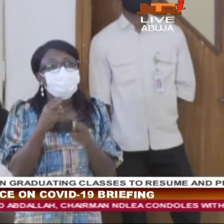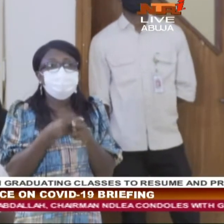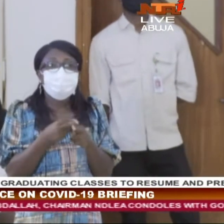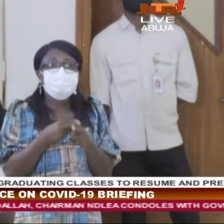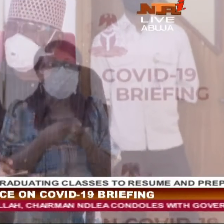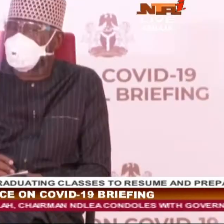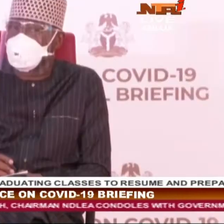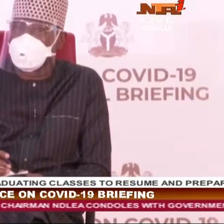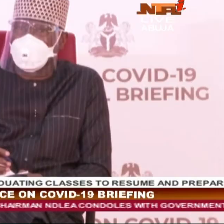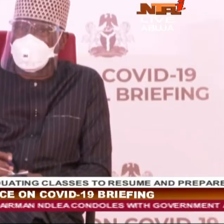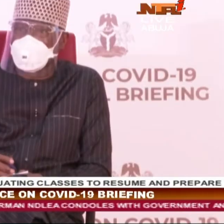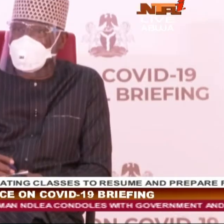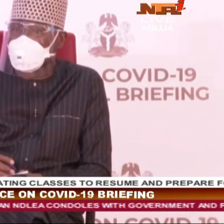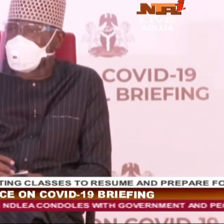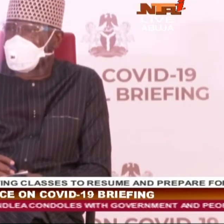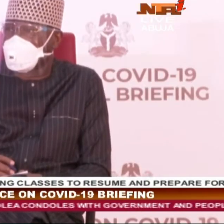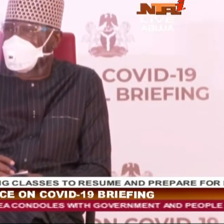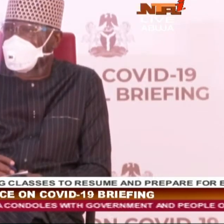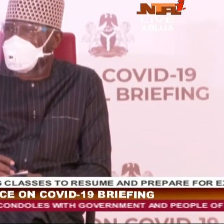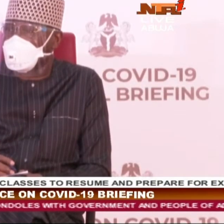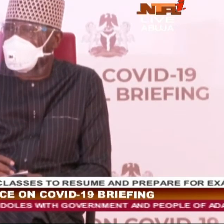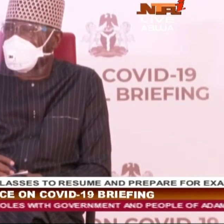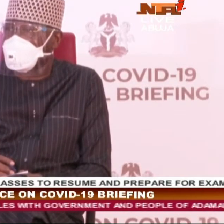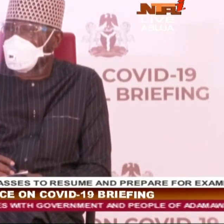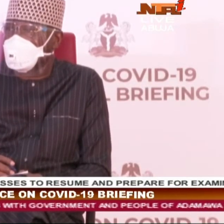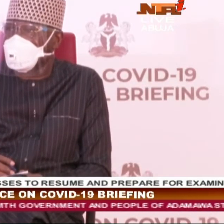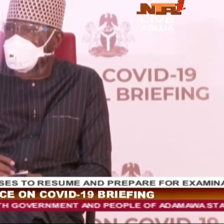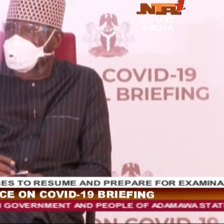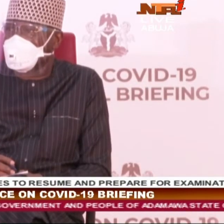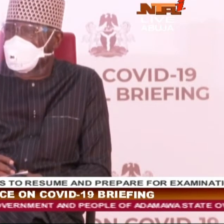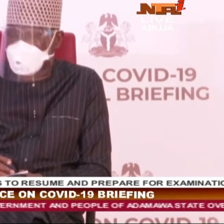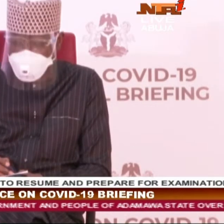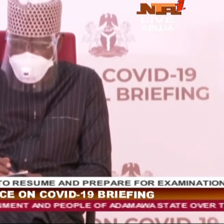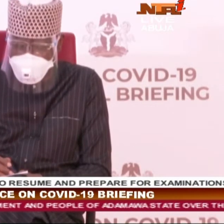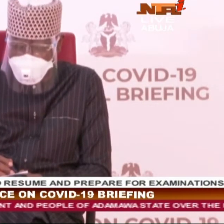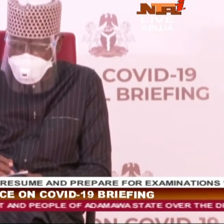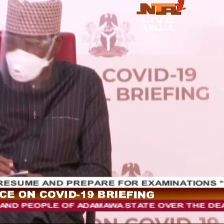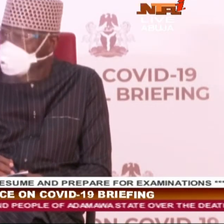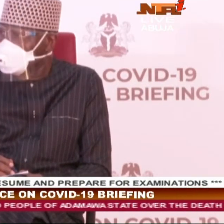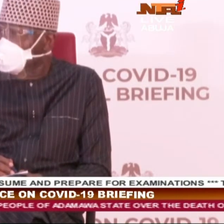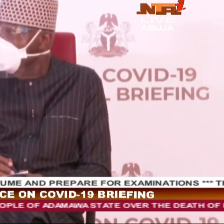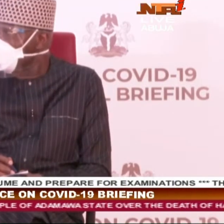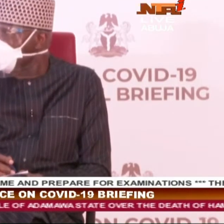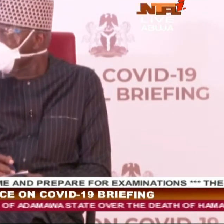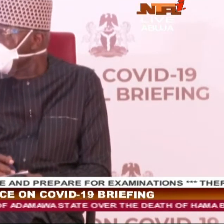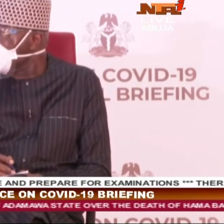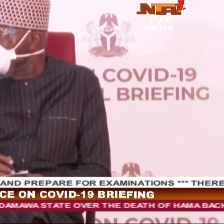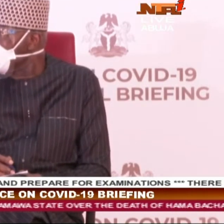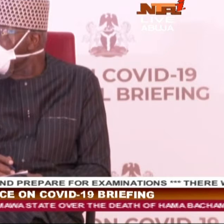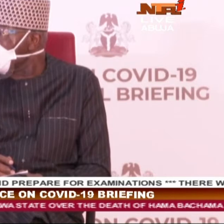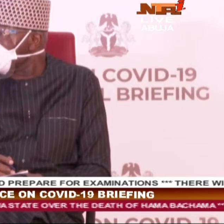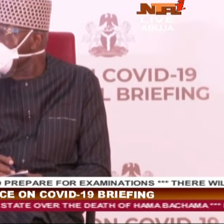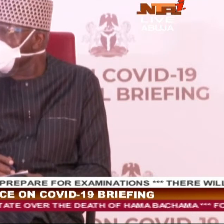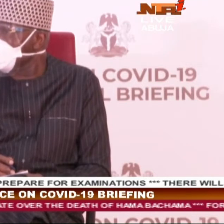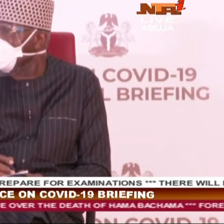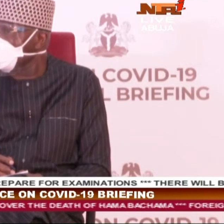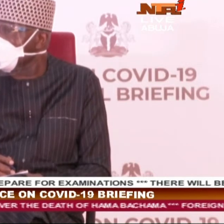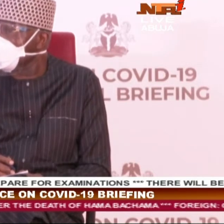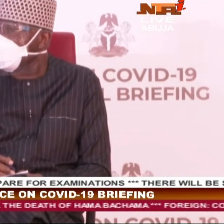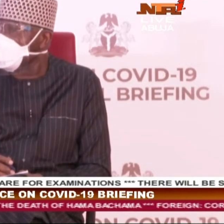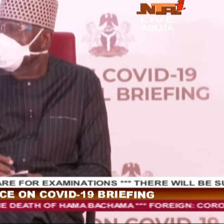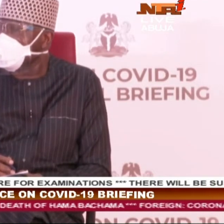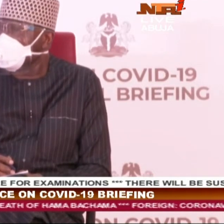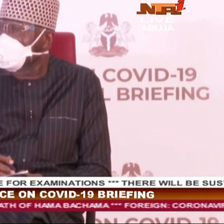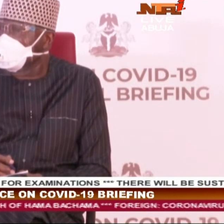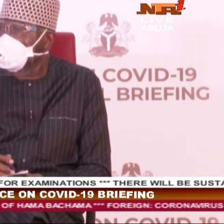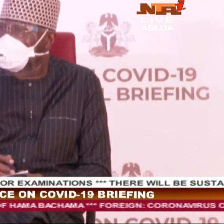this anxiety that there will be increase in the price of air ticket. Is the federal government